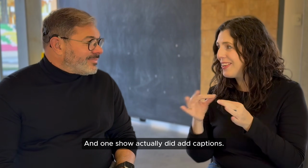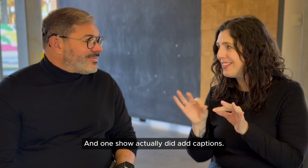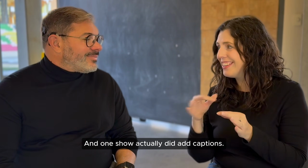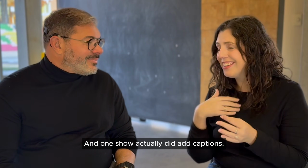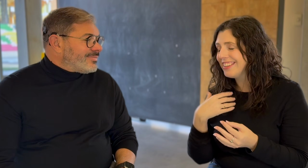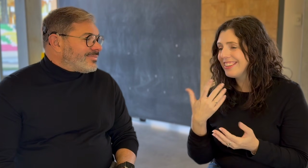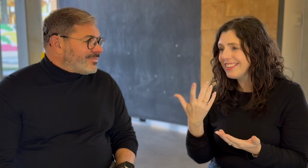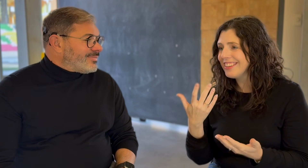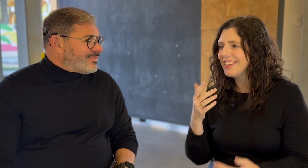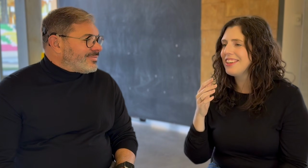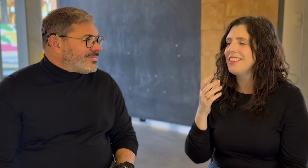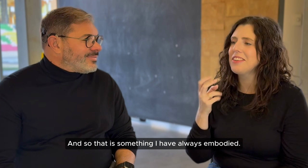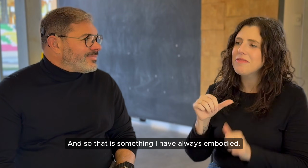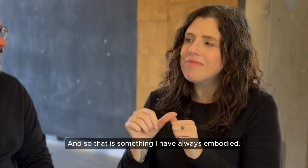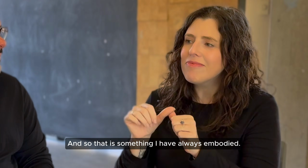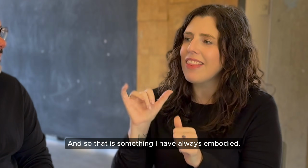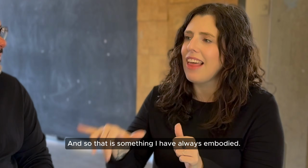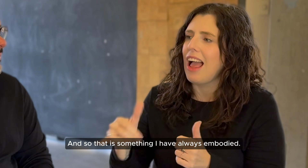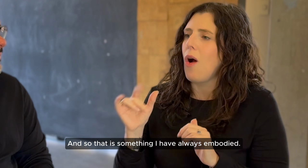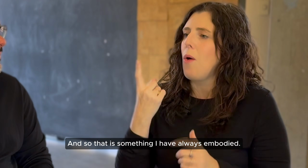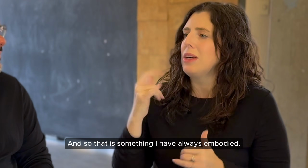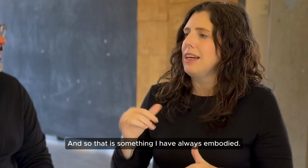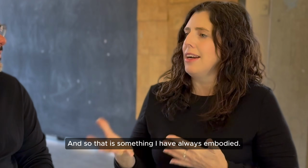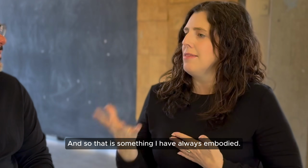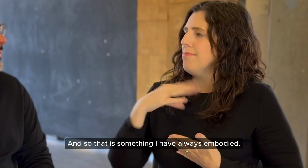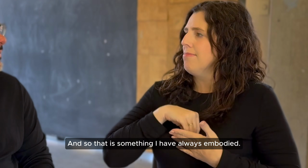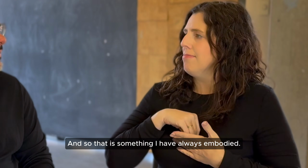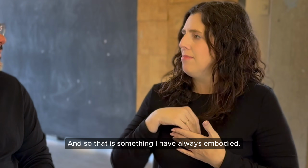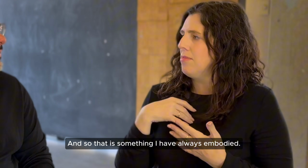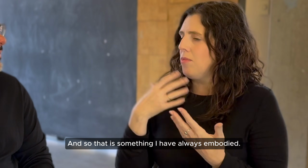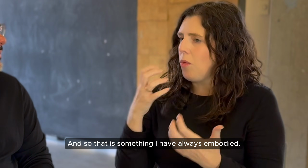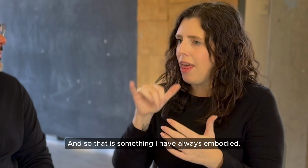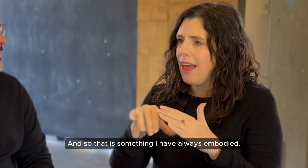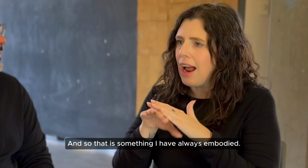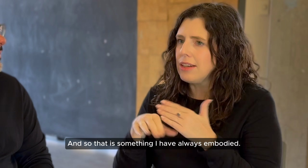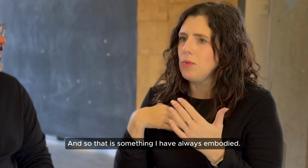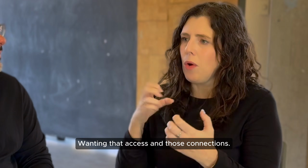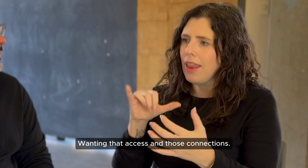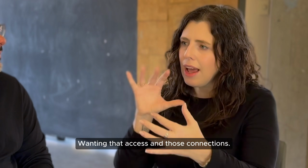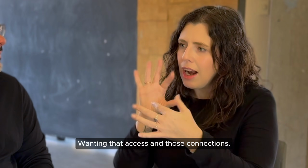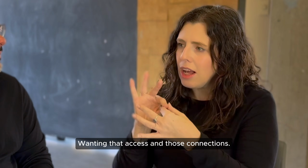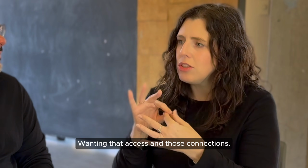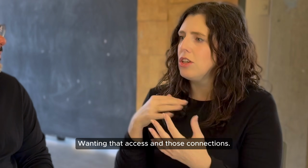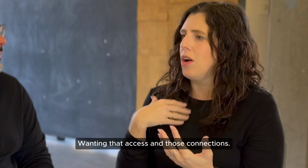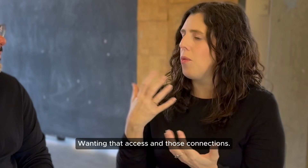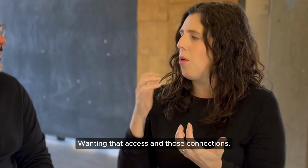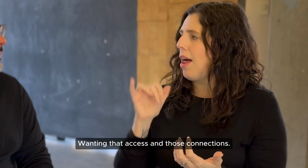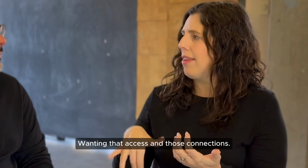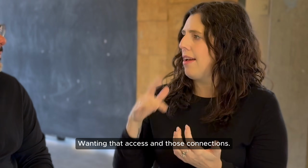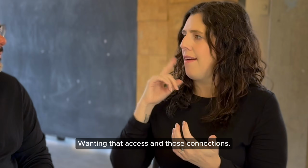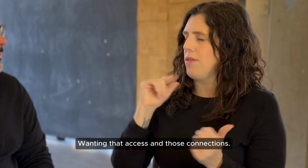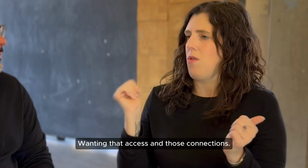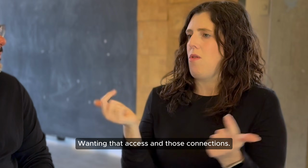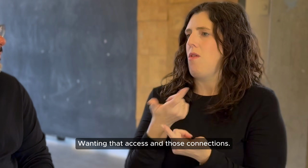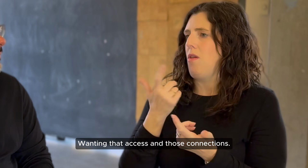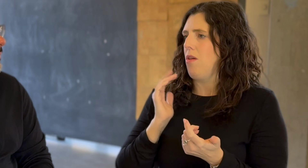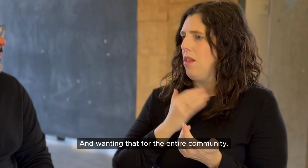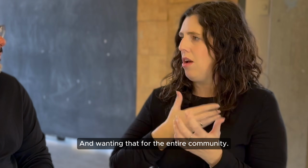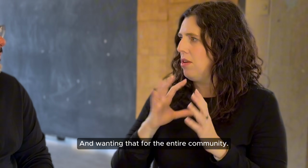show. And so that's something I've always embodied, wanting that access, wanting those connections, and wanting